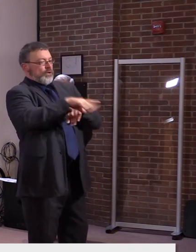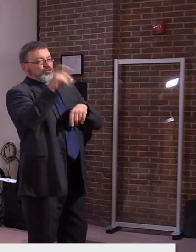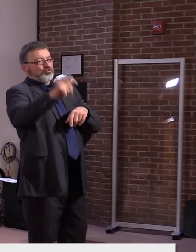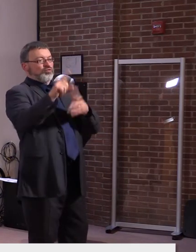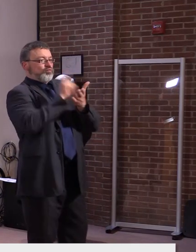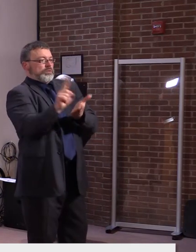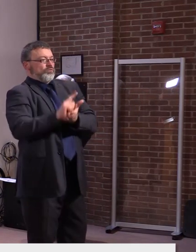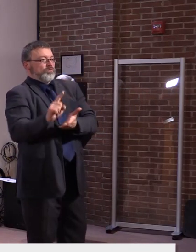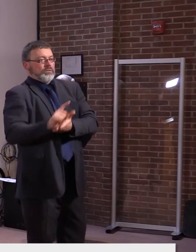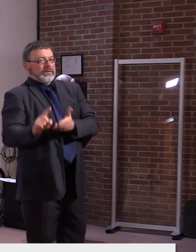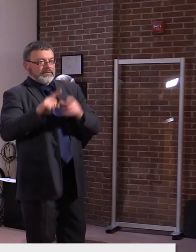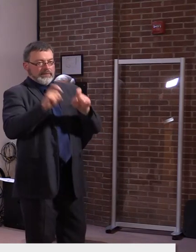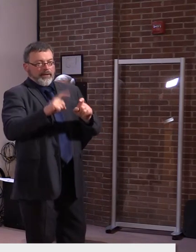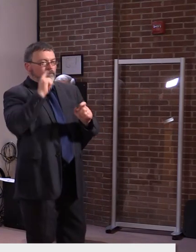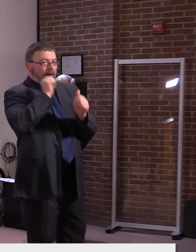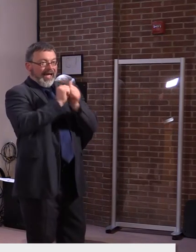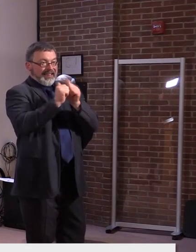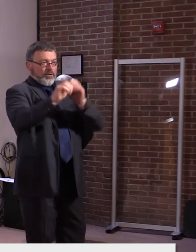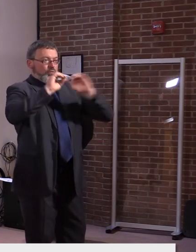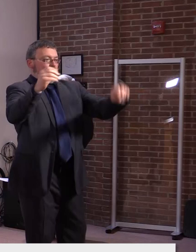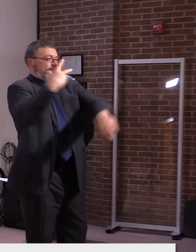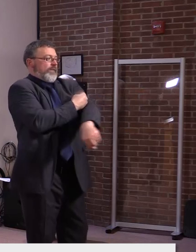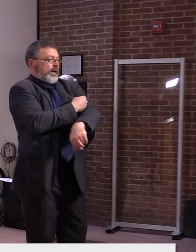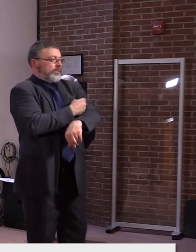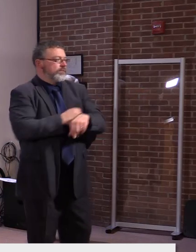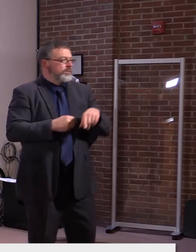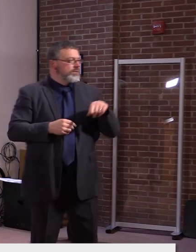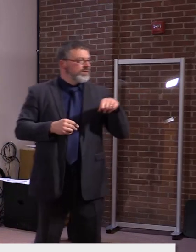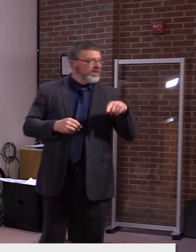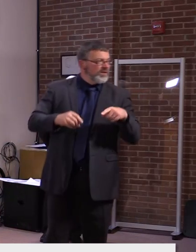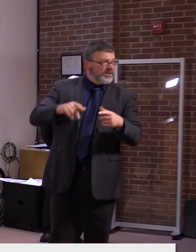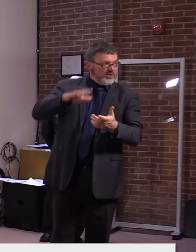For weekly testing, but that's up to the school to enforce.